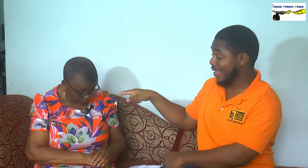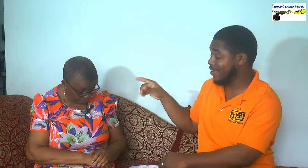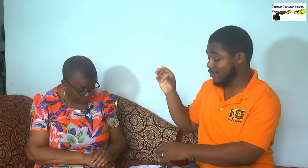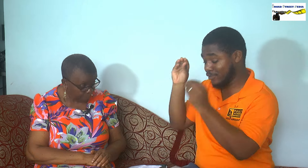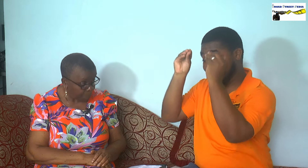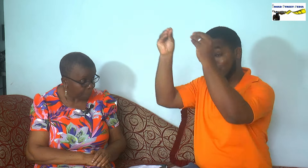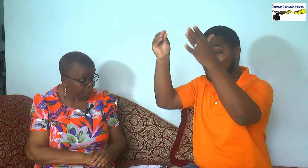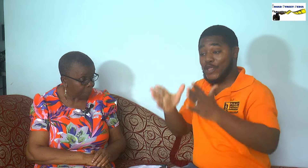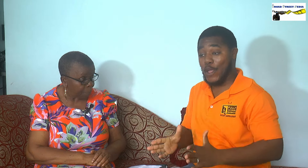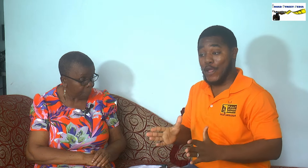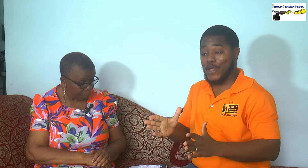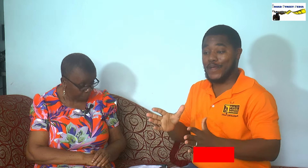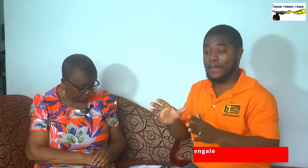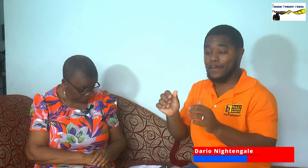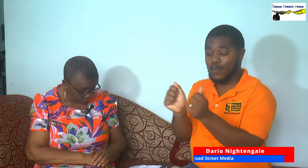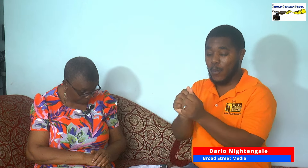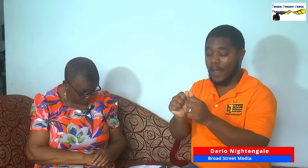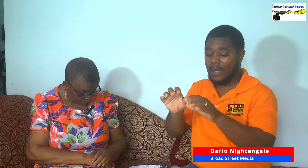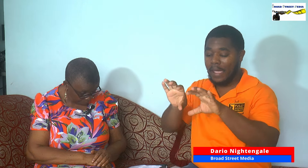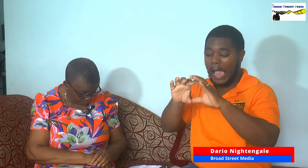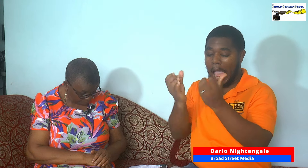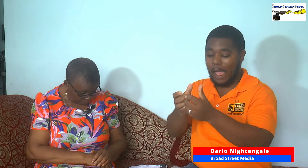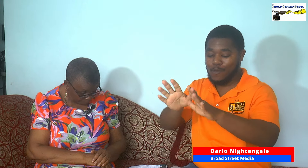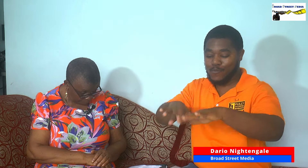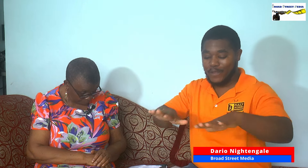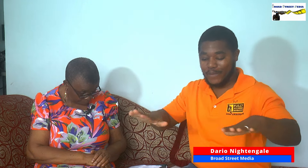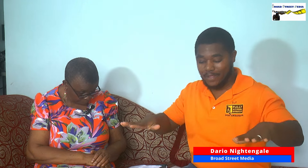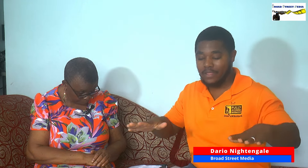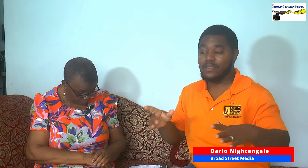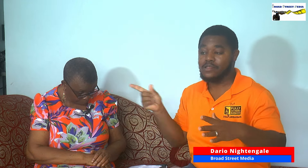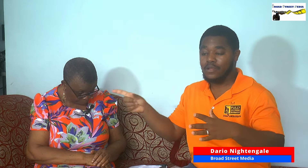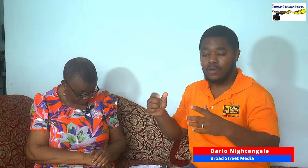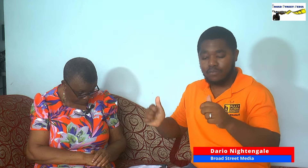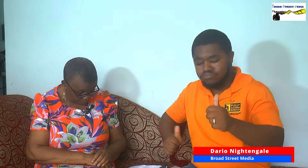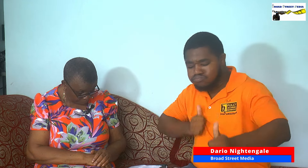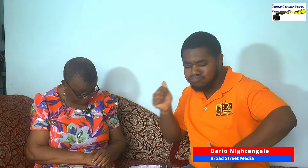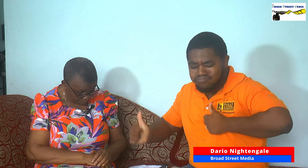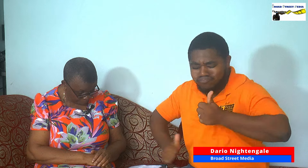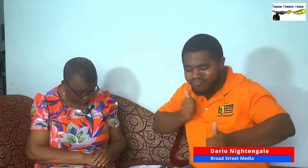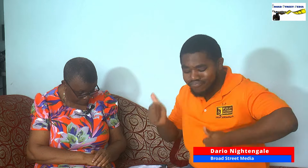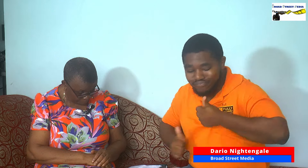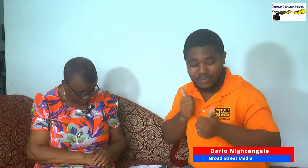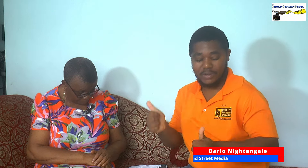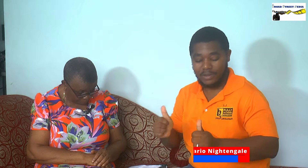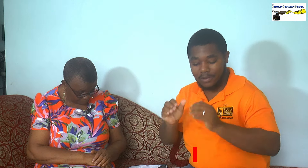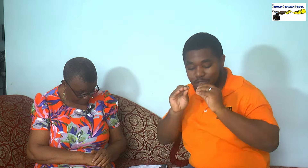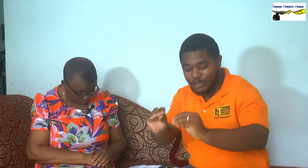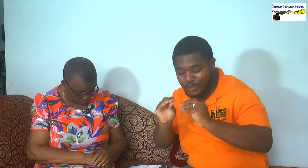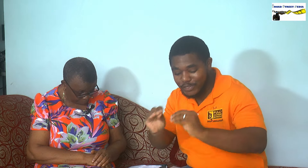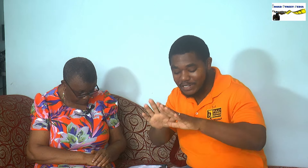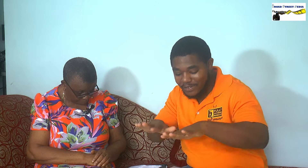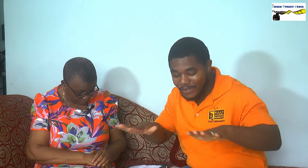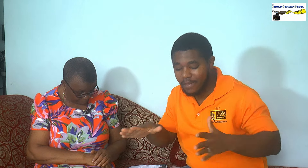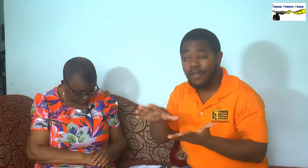This is in the past when Mrs. Moore was teaching. It's a picture of her with the children in the class. She